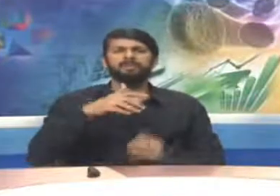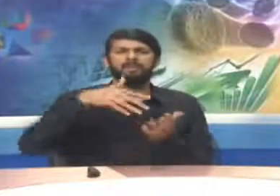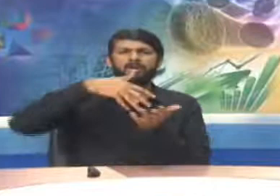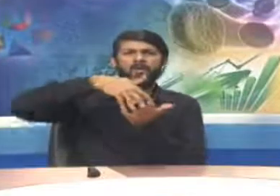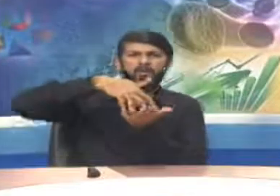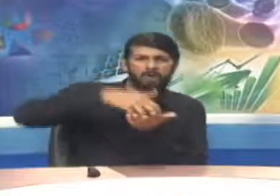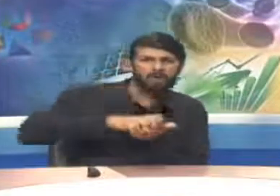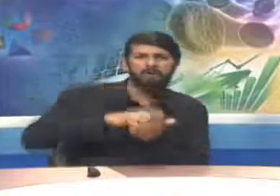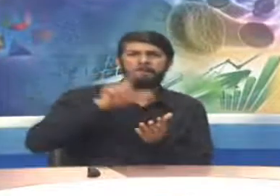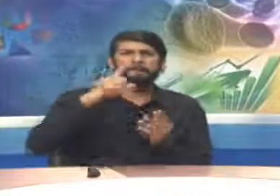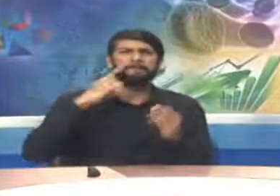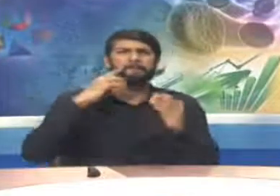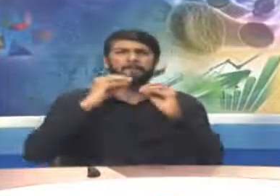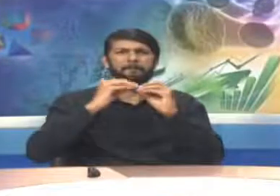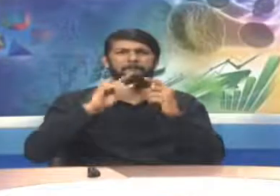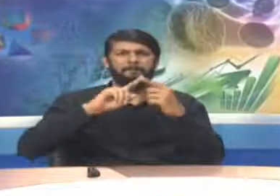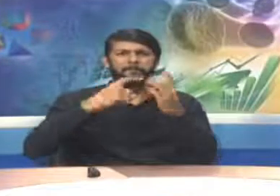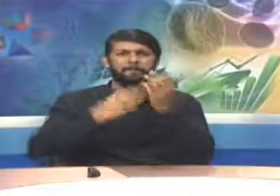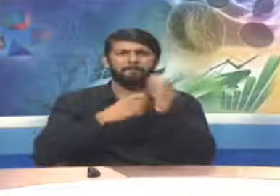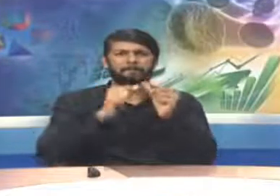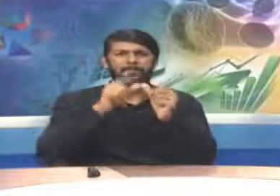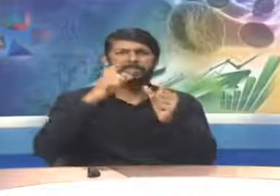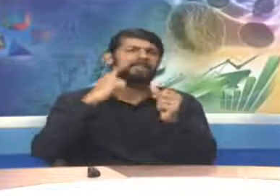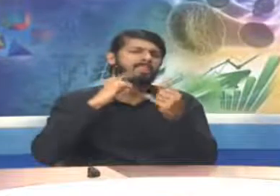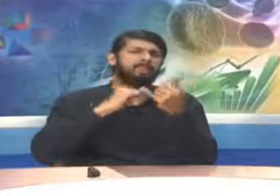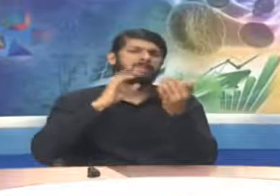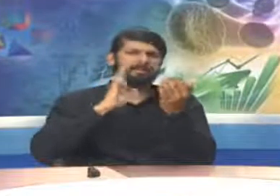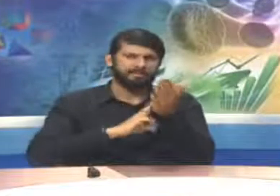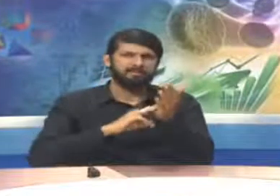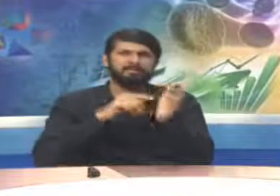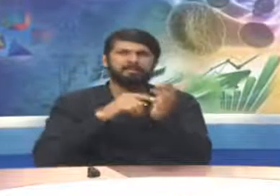Now we will discuss about weakness of liberalisms.